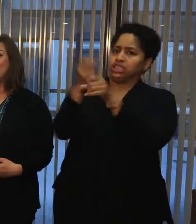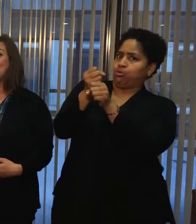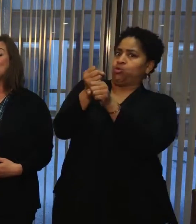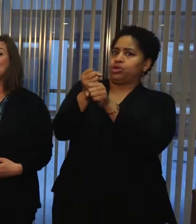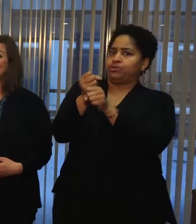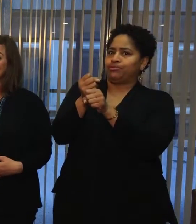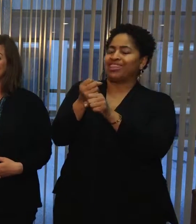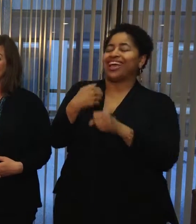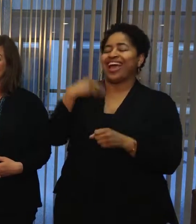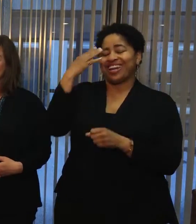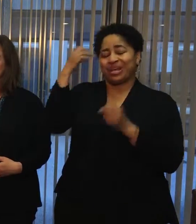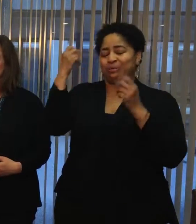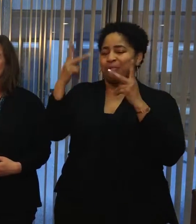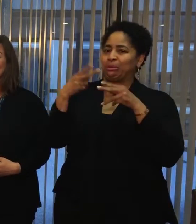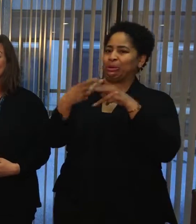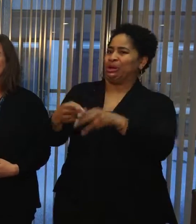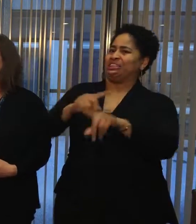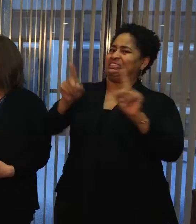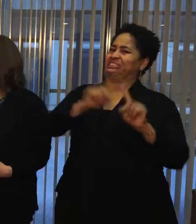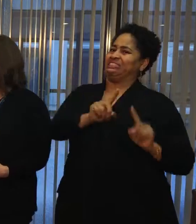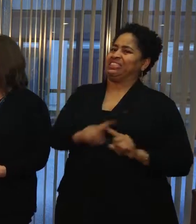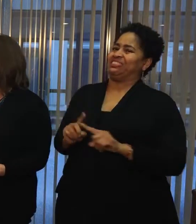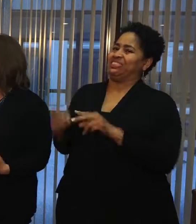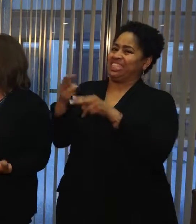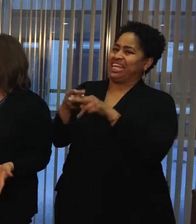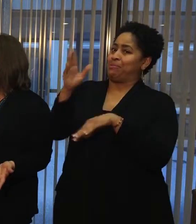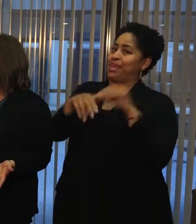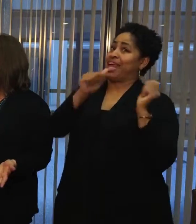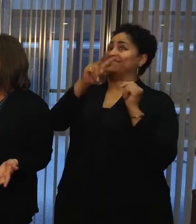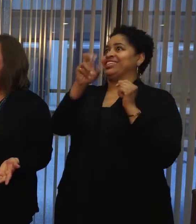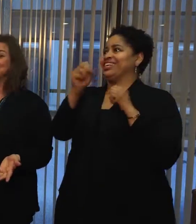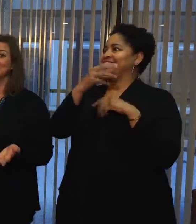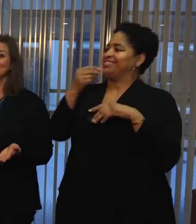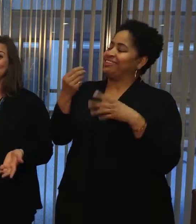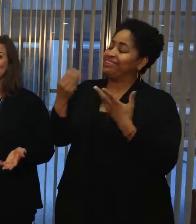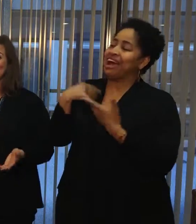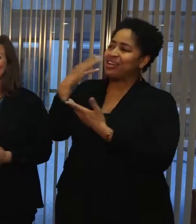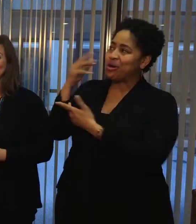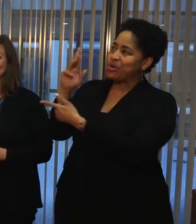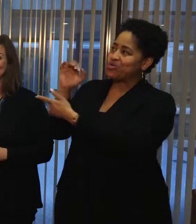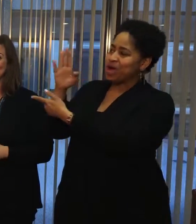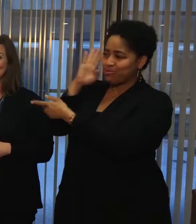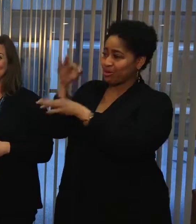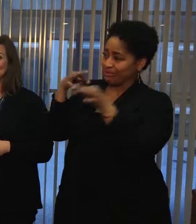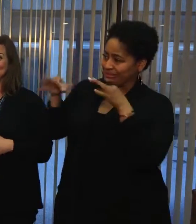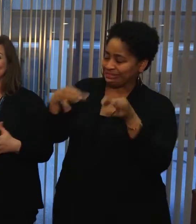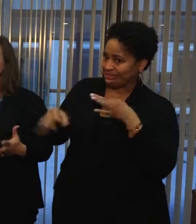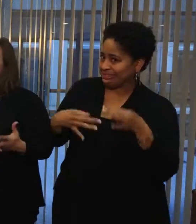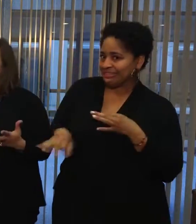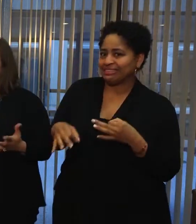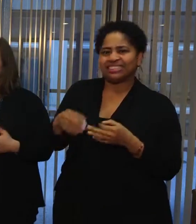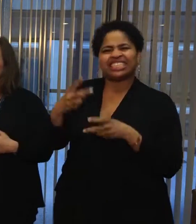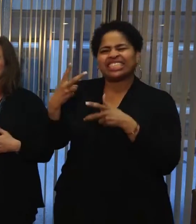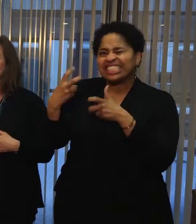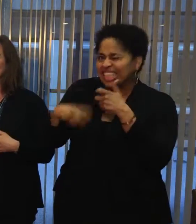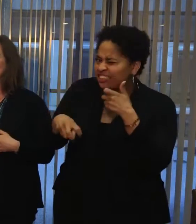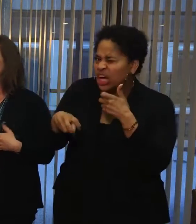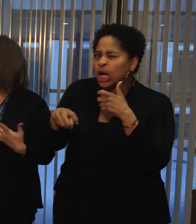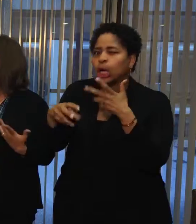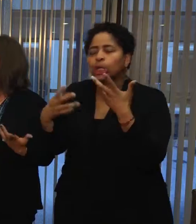goes by many different names than those. And Rob is going to shed some light on this